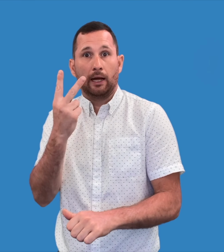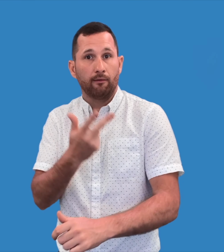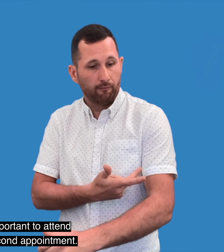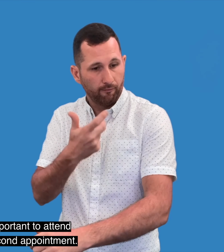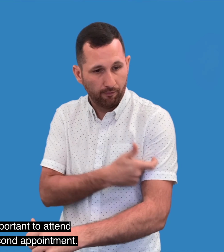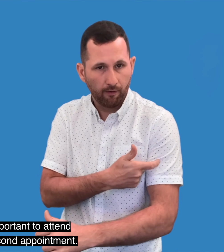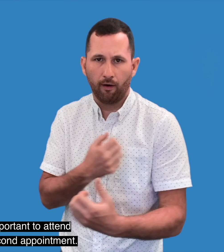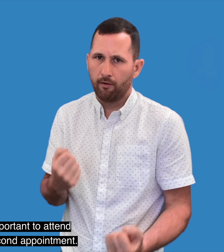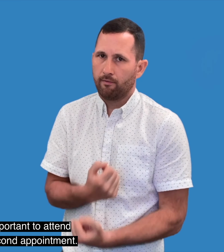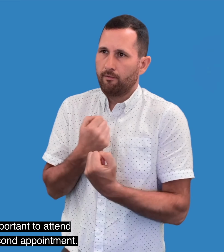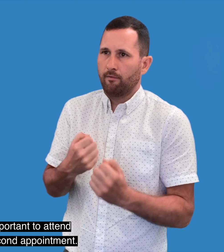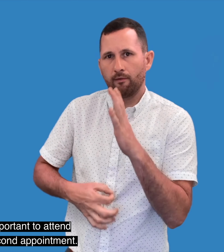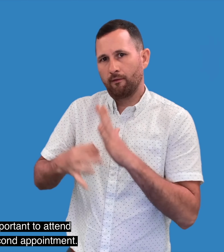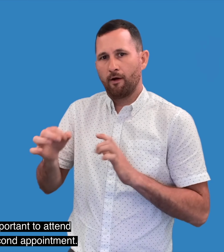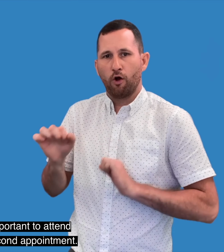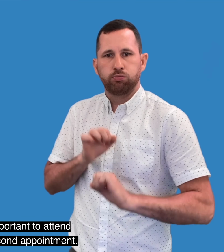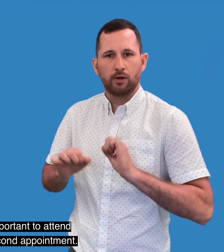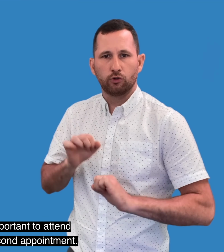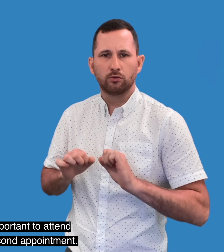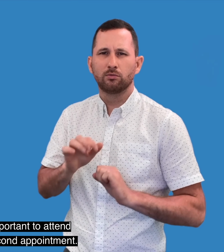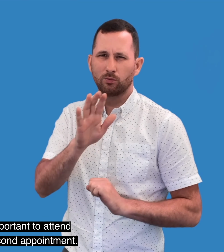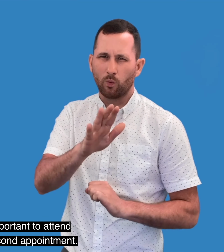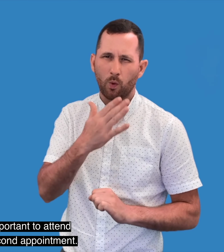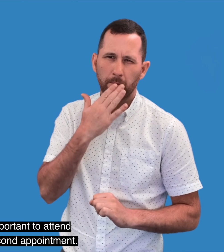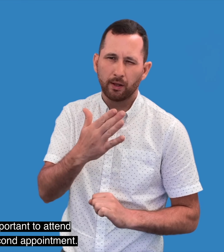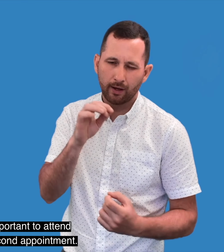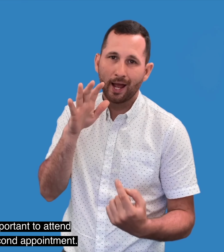It is important to attend your second appointment.